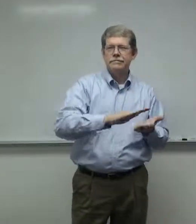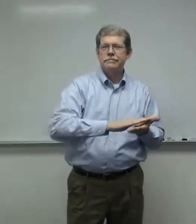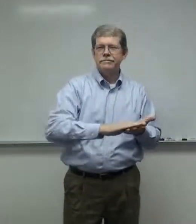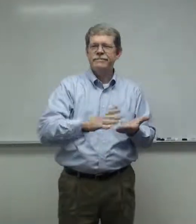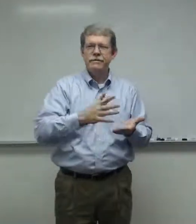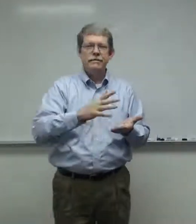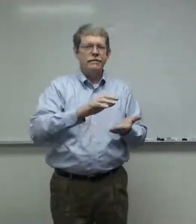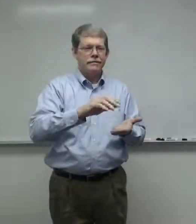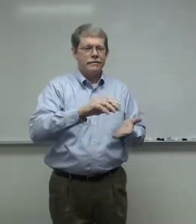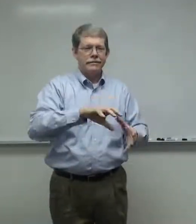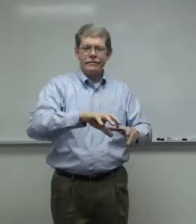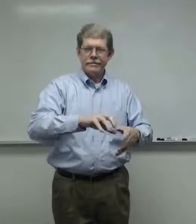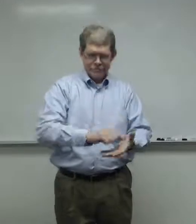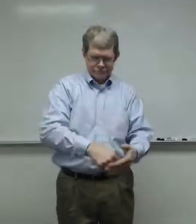different. Clean.